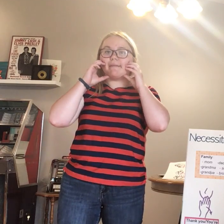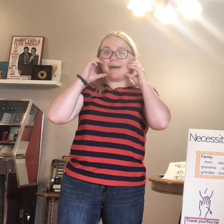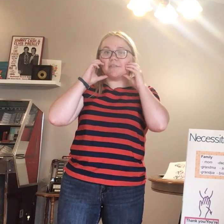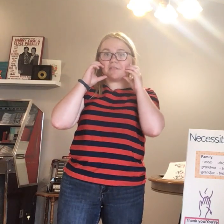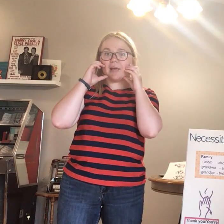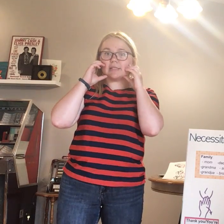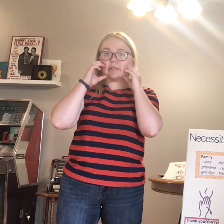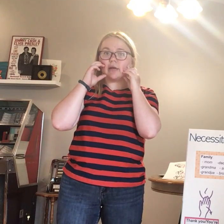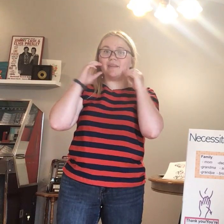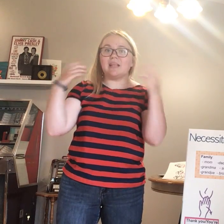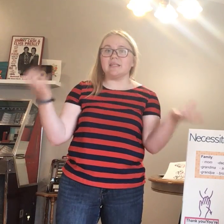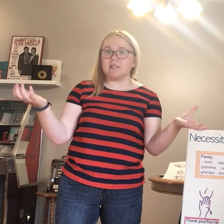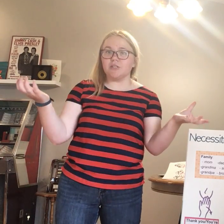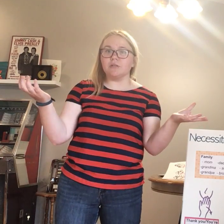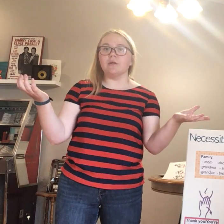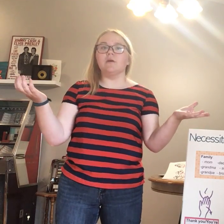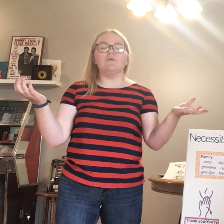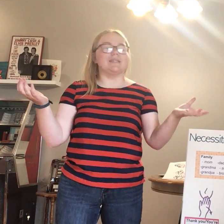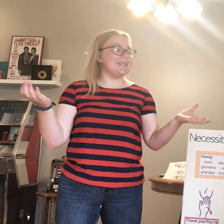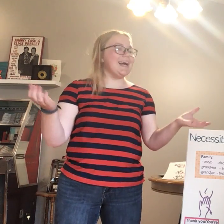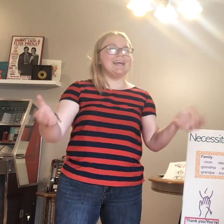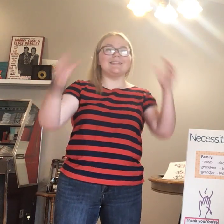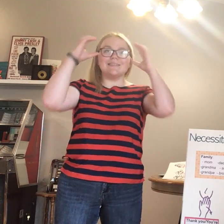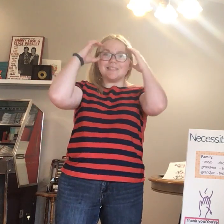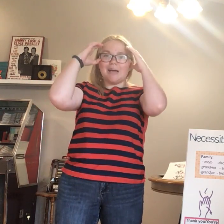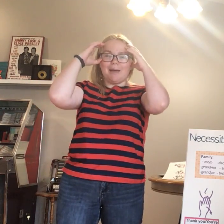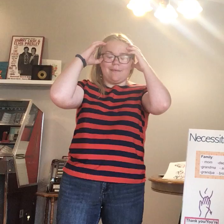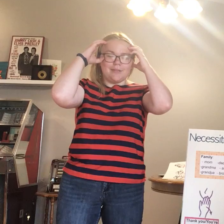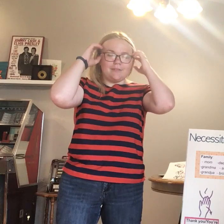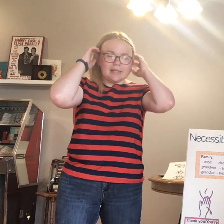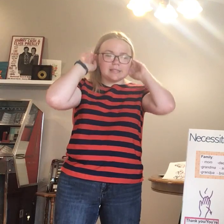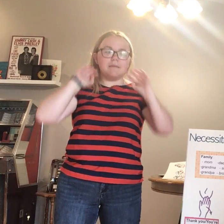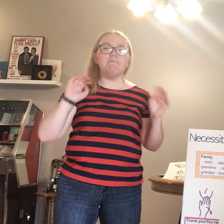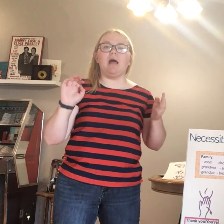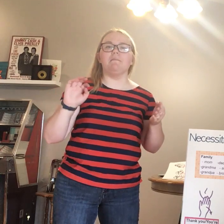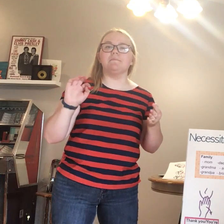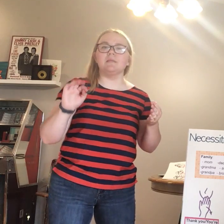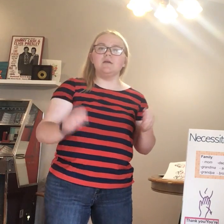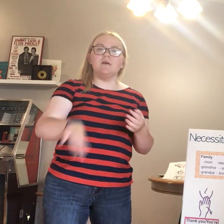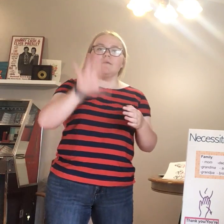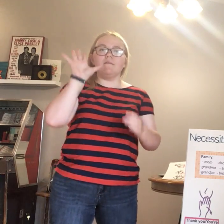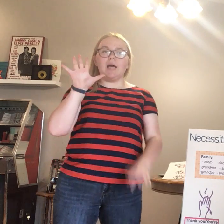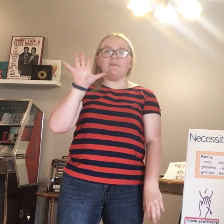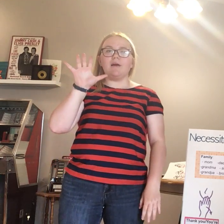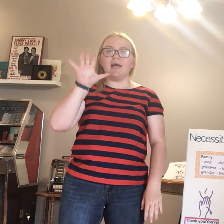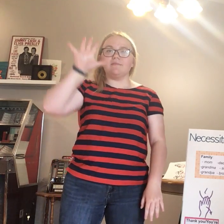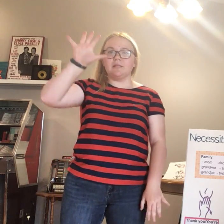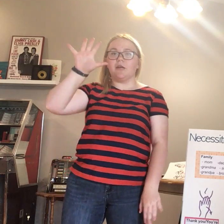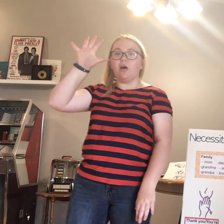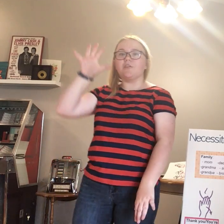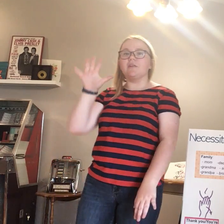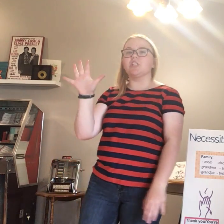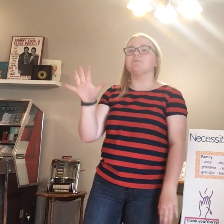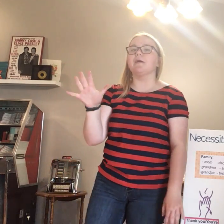half of your face. Everything that has to do with a guy, top half of your face. Mom. High five. All your fingers spread